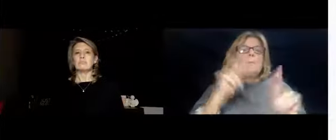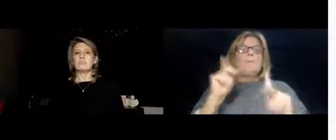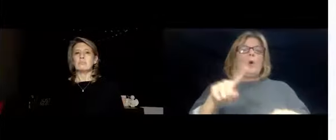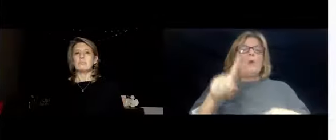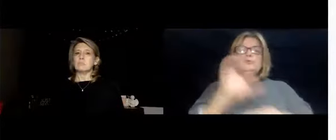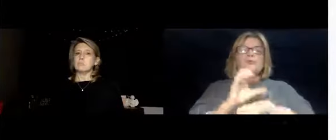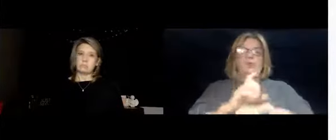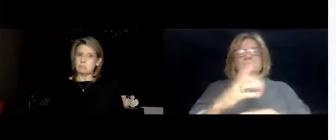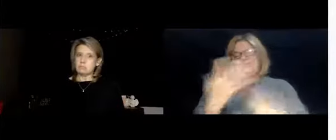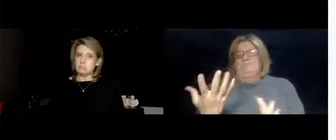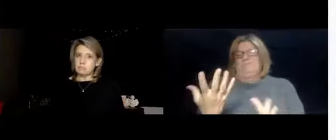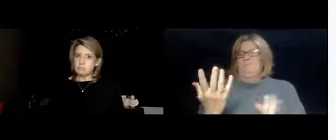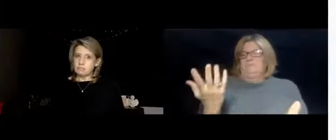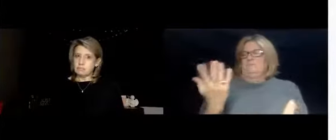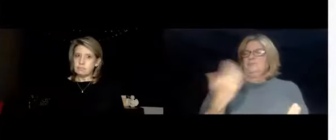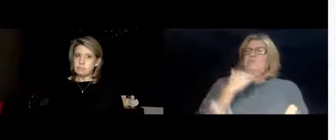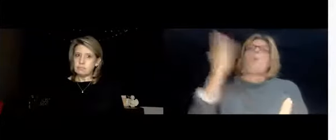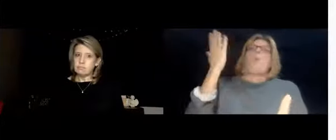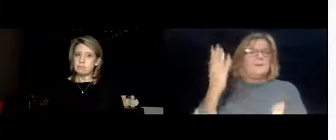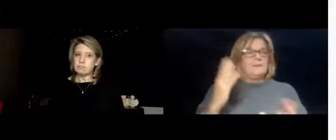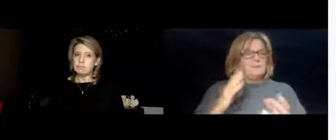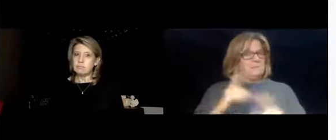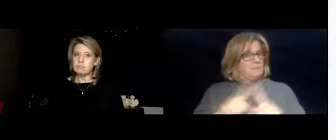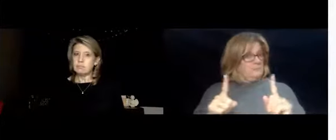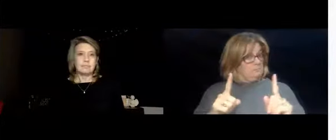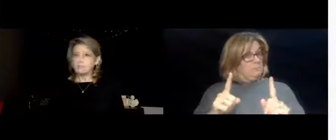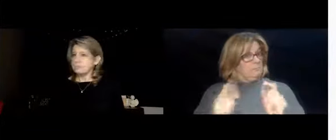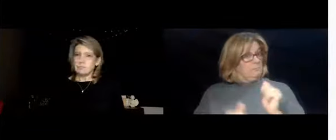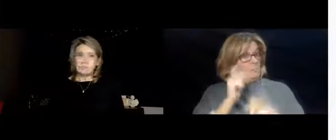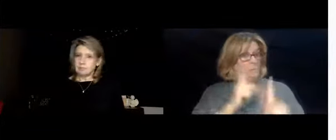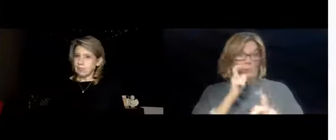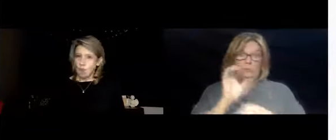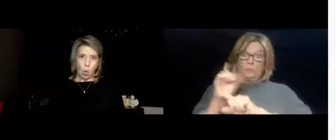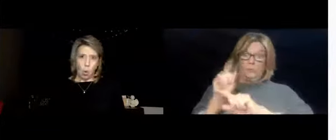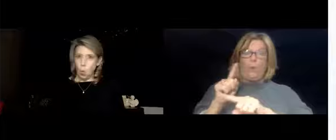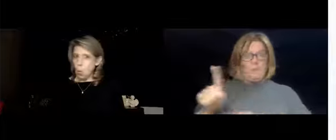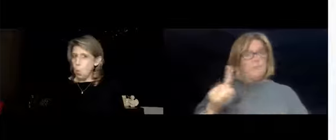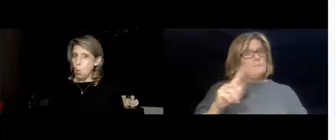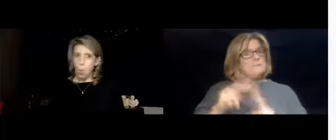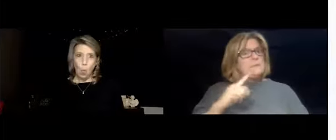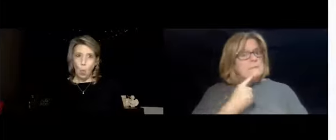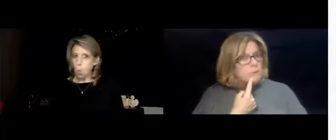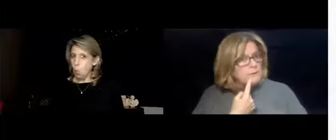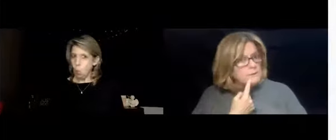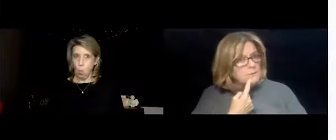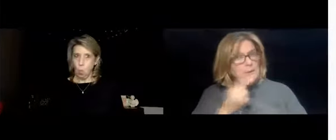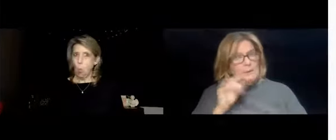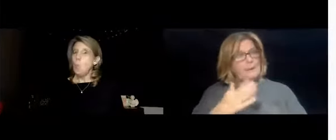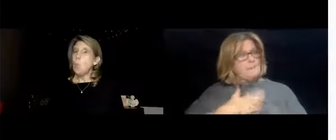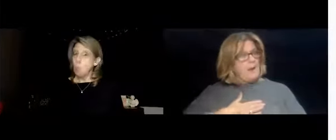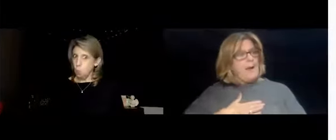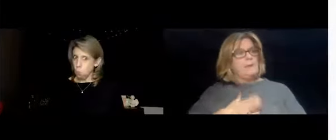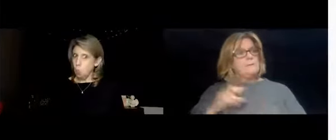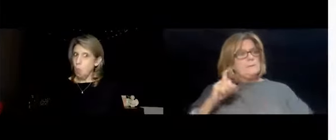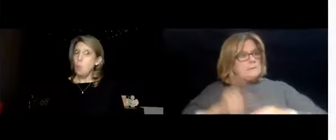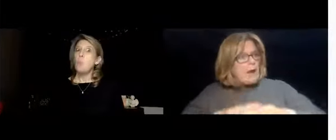church is just, no big deal. Why do people even go to church anyway? So what? But most of the people who go to church are very serious